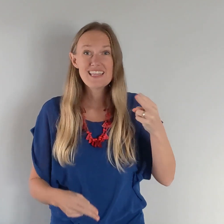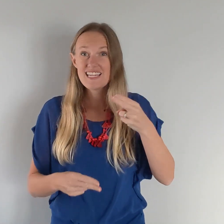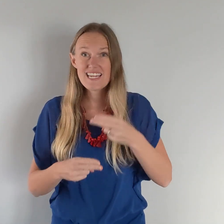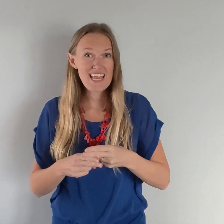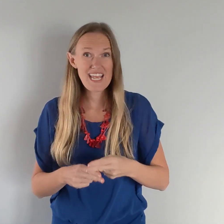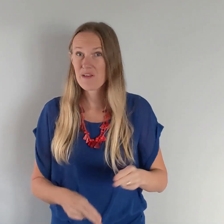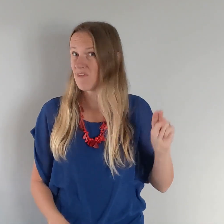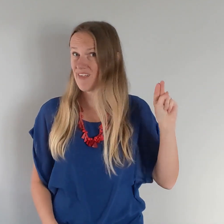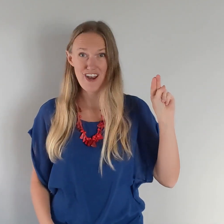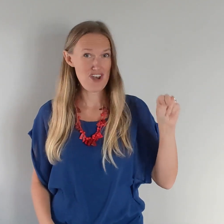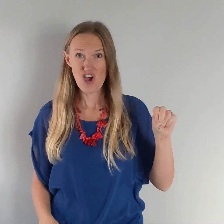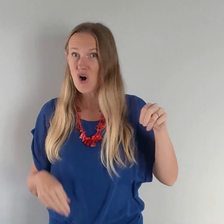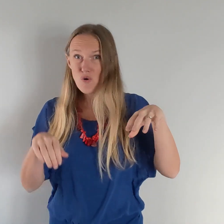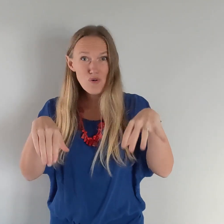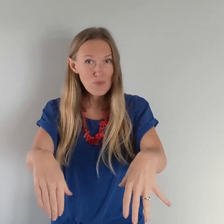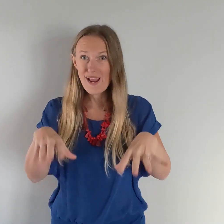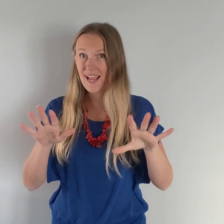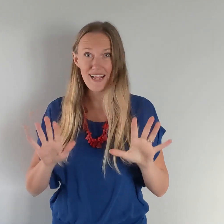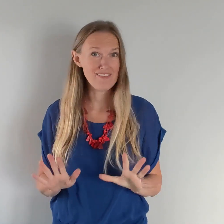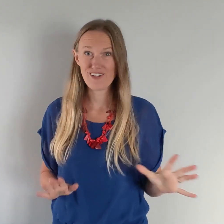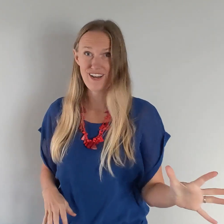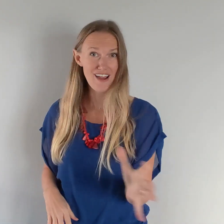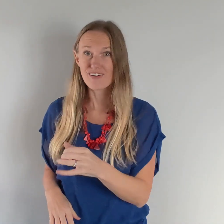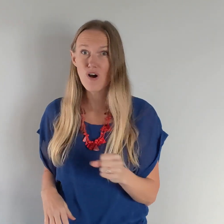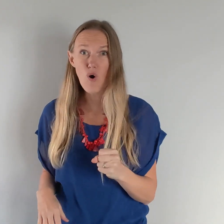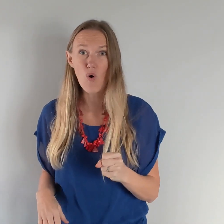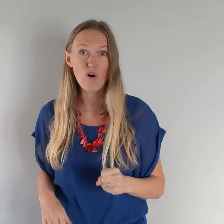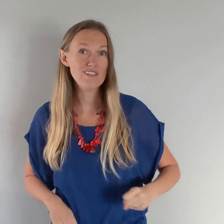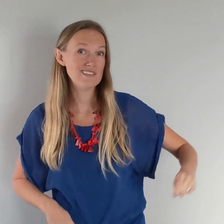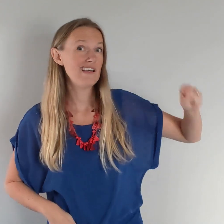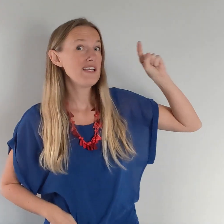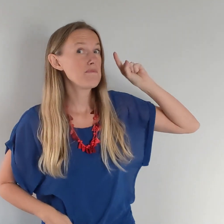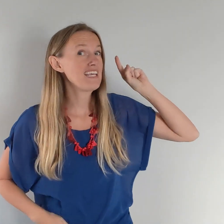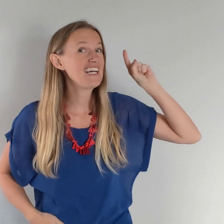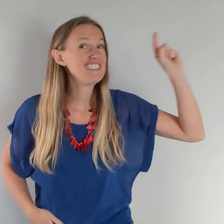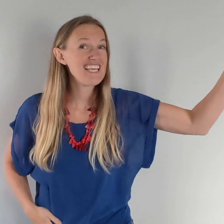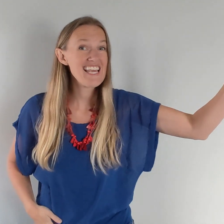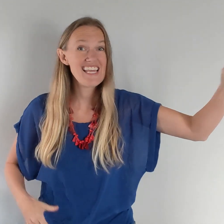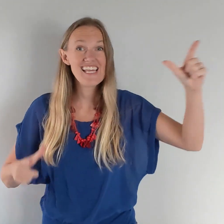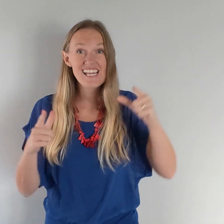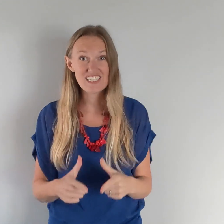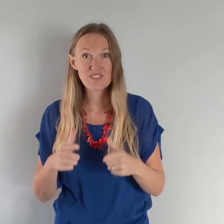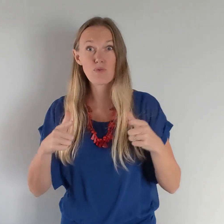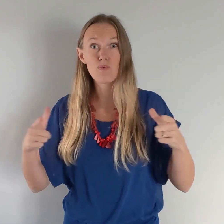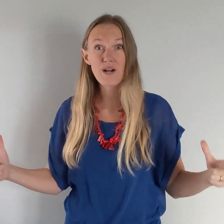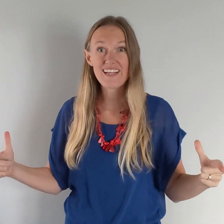the name that no grave could ever hold, because He is